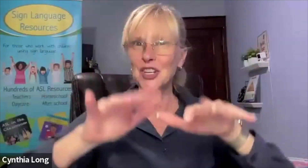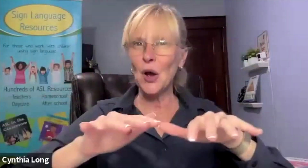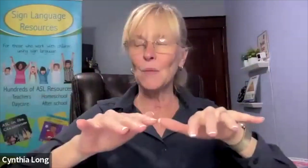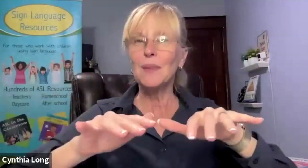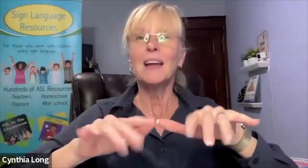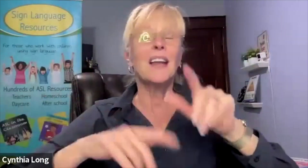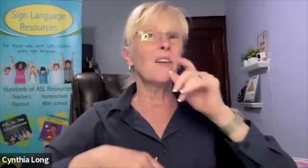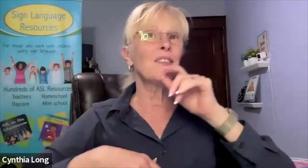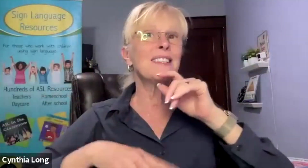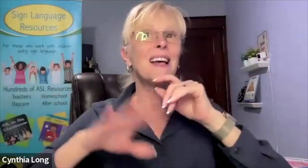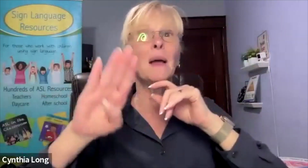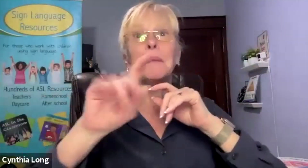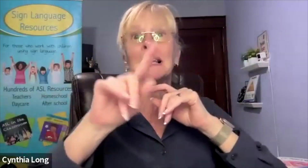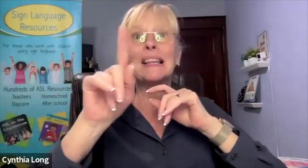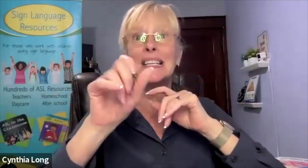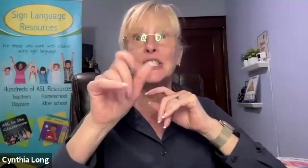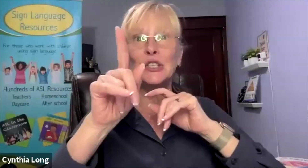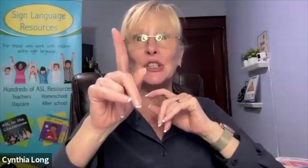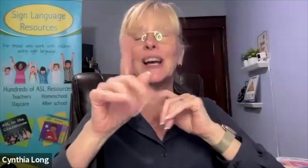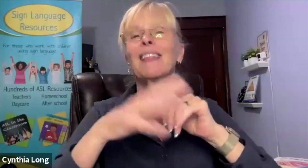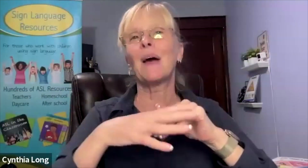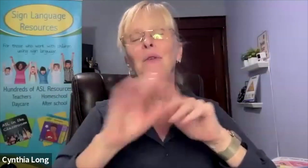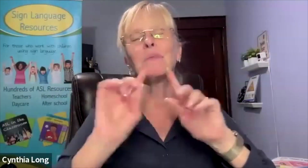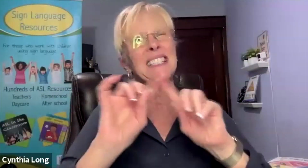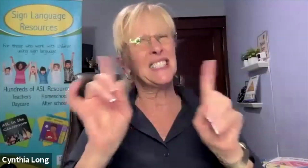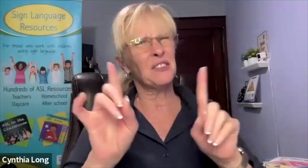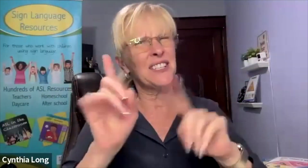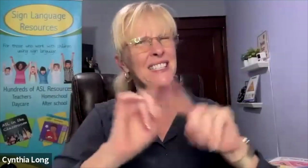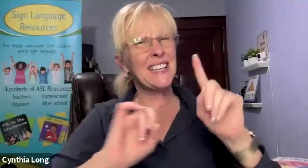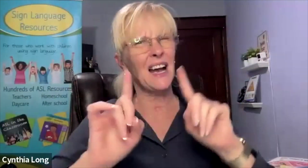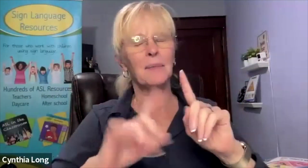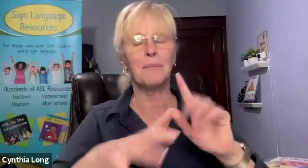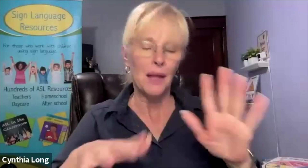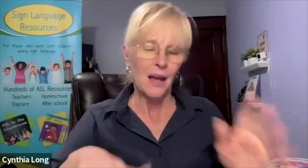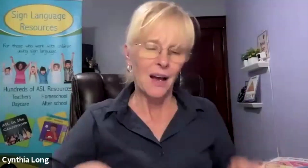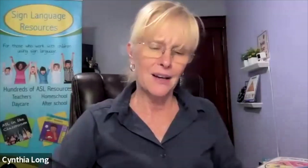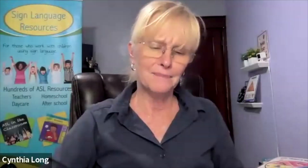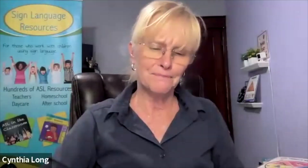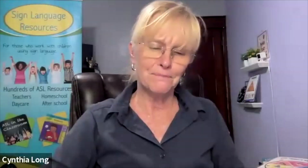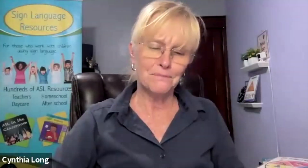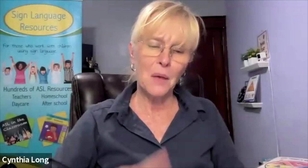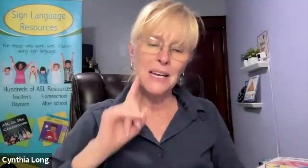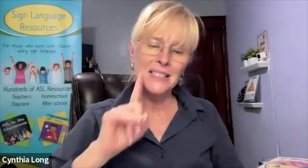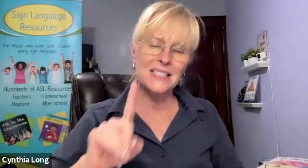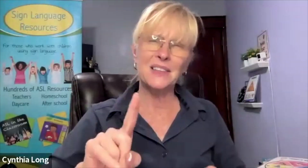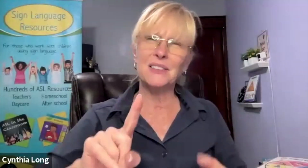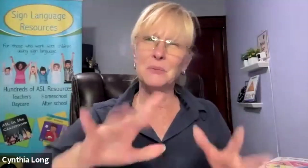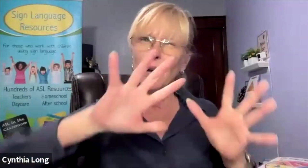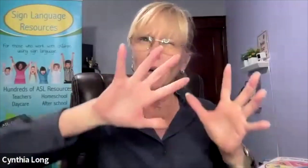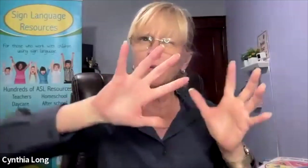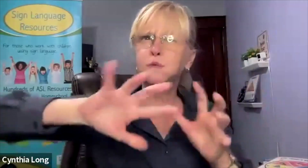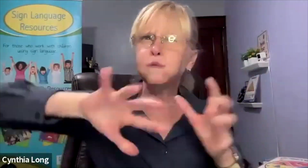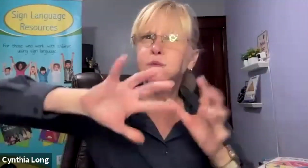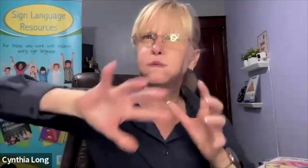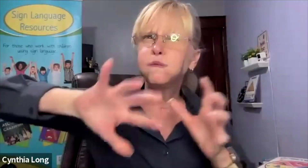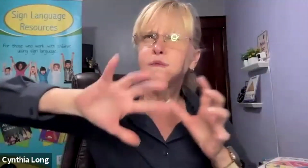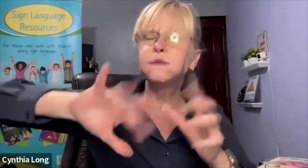Snow. Now, if it's a blizzard, that would be different sign. But it's more like